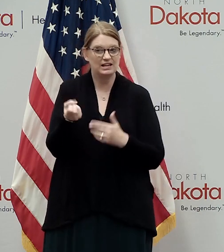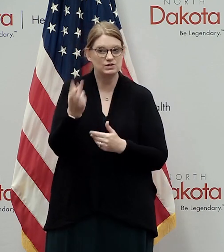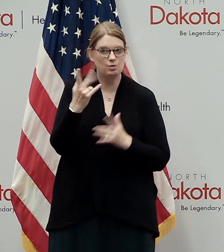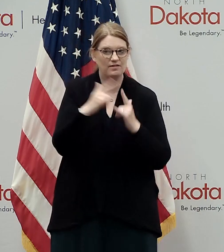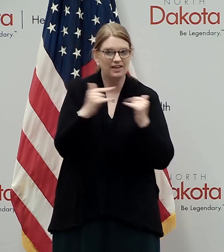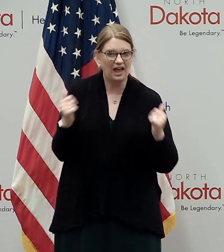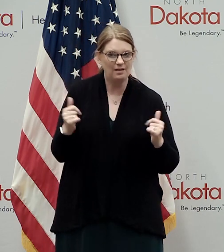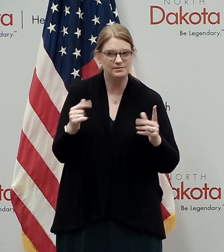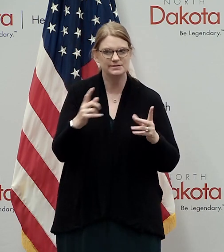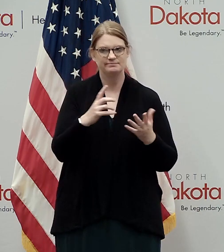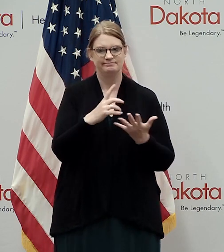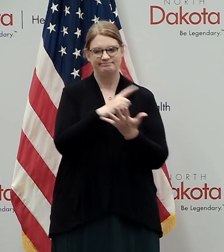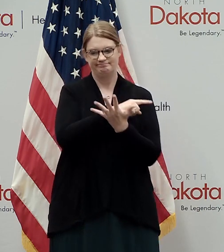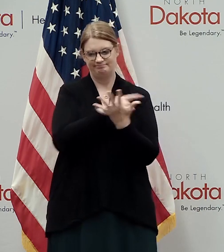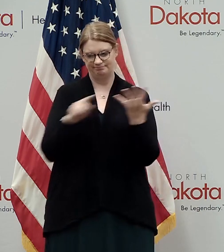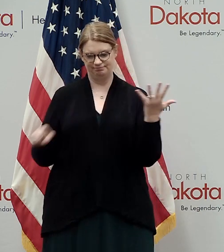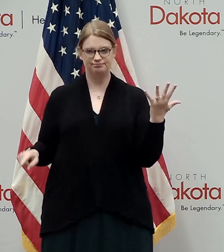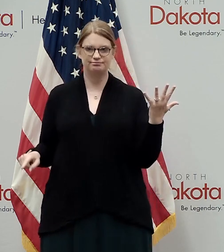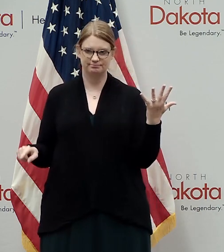variety of topics,